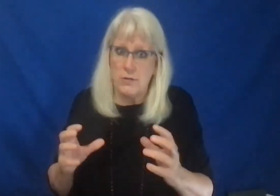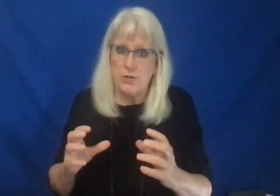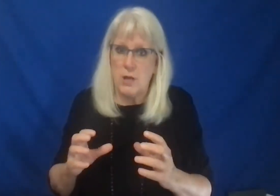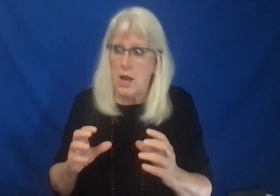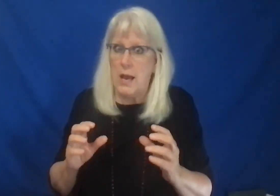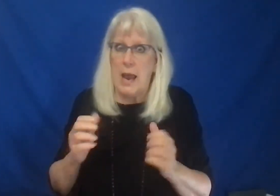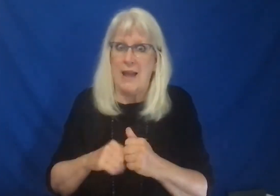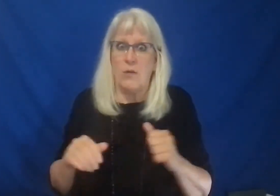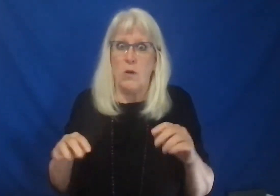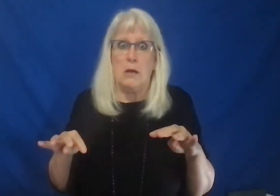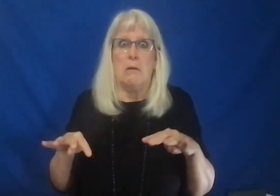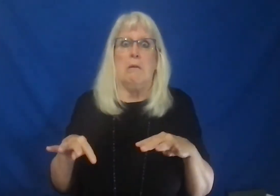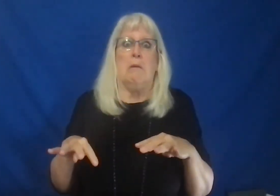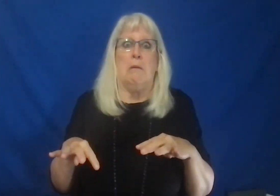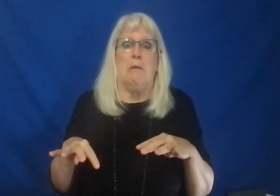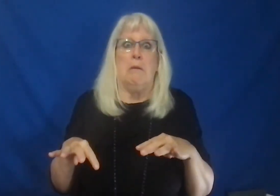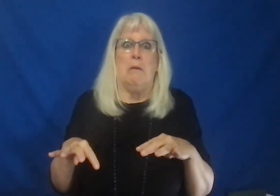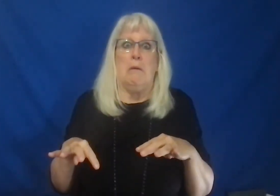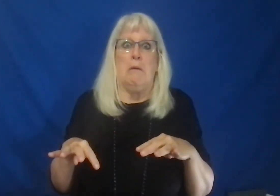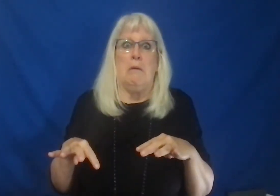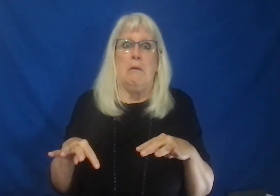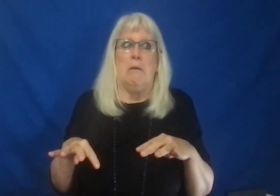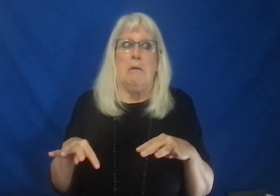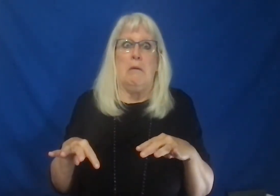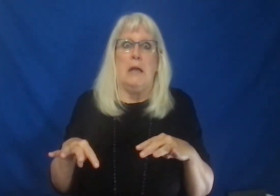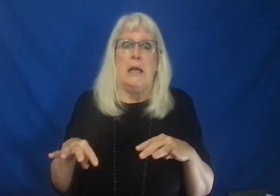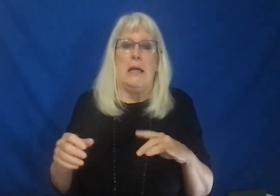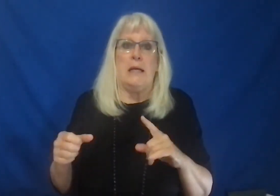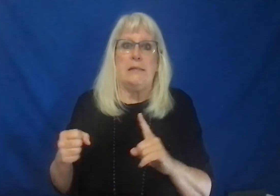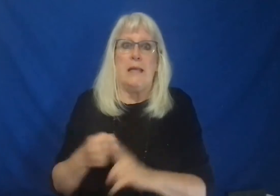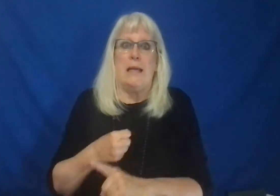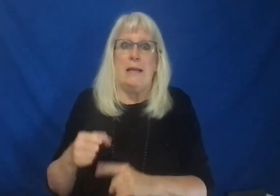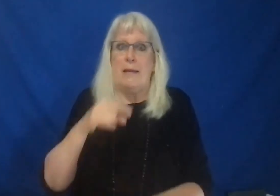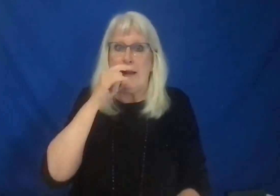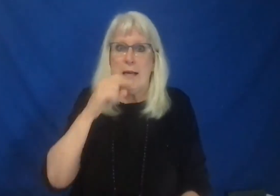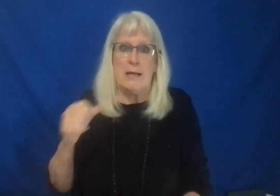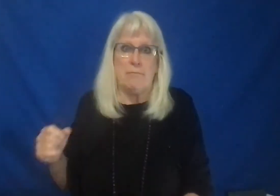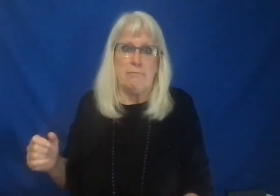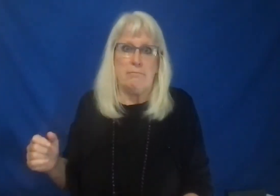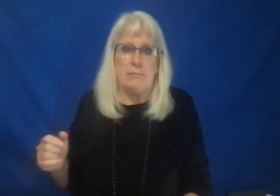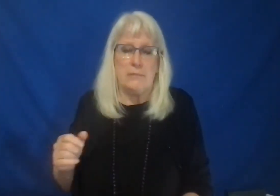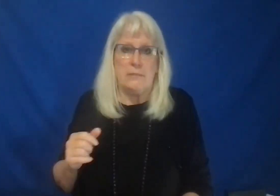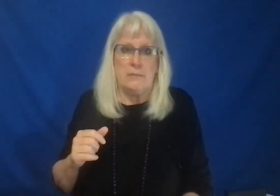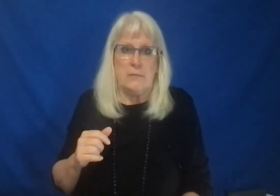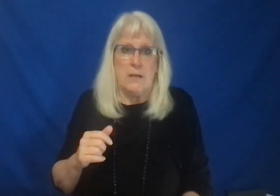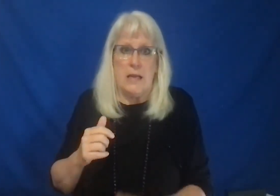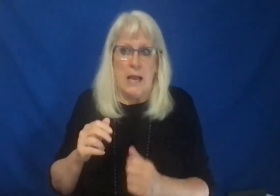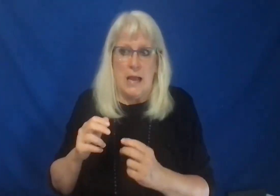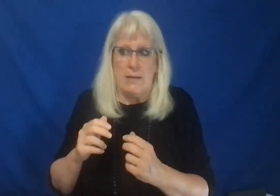anything. Everyone was just either turning their heads or openly staring, and no